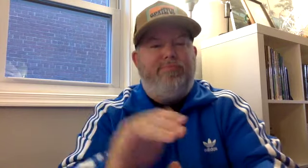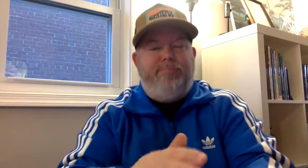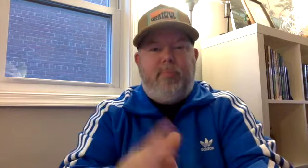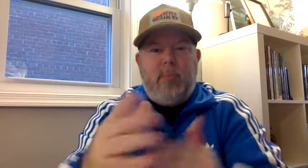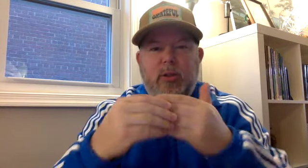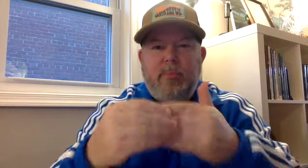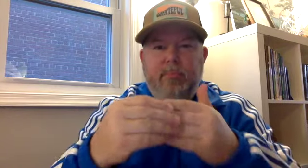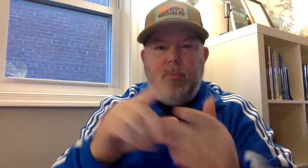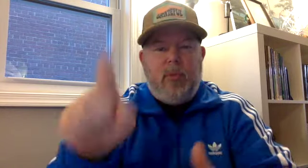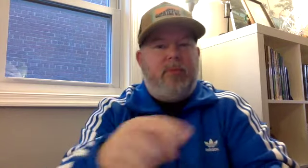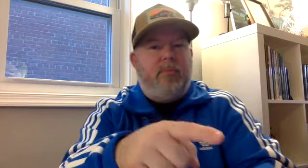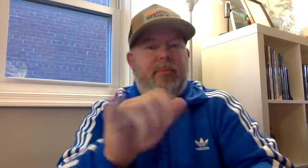Hello.